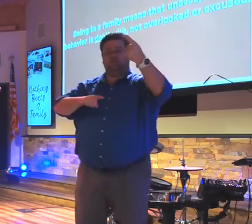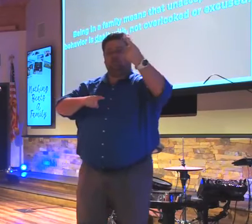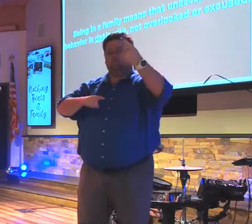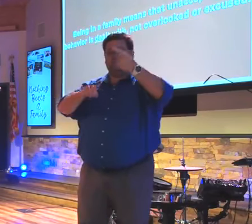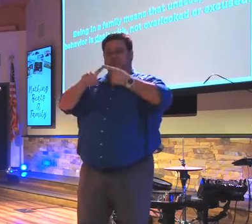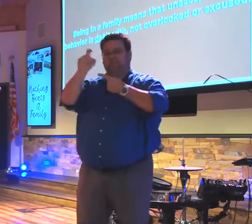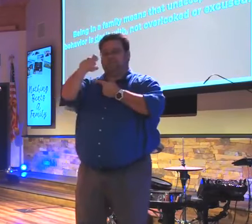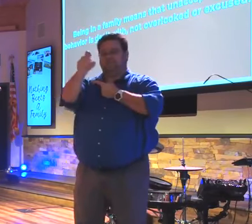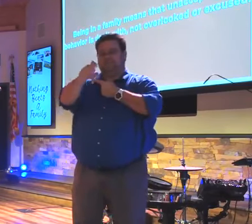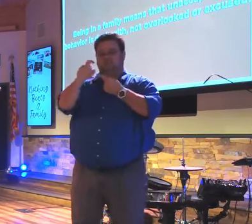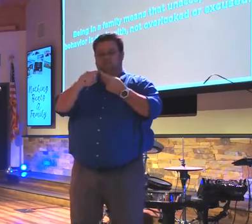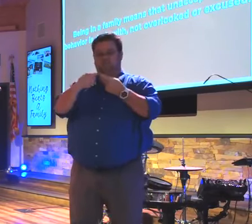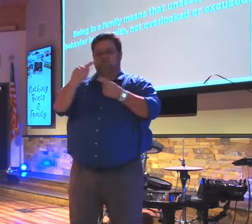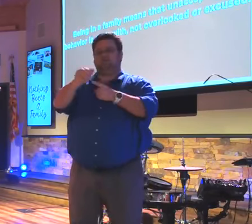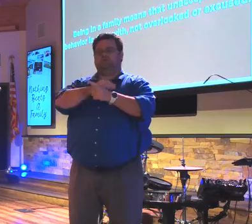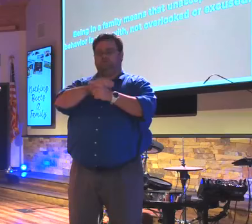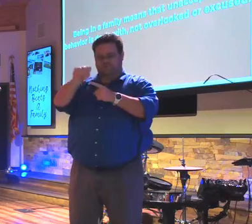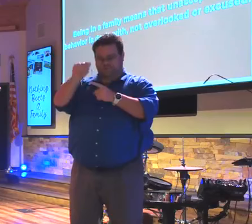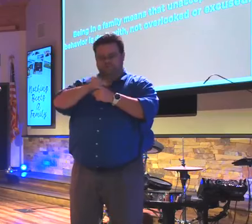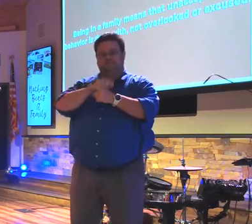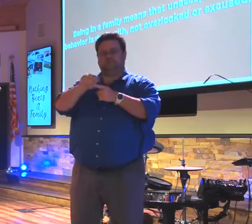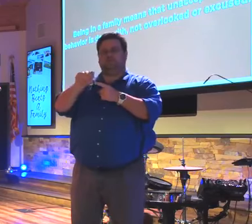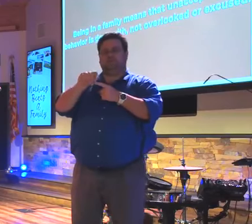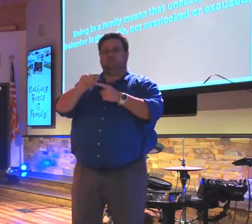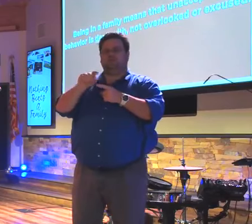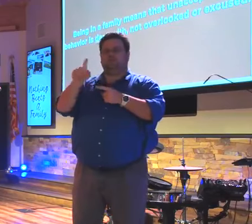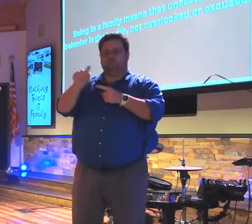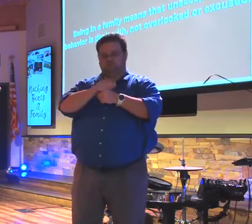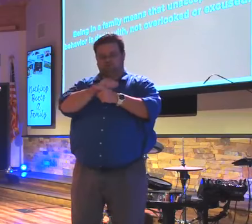What was the first? Come on, talk to me. What do kids need? Training. So